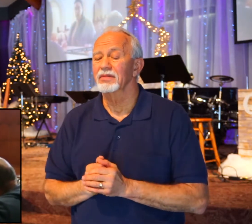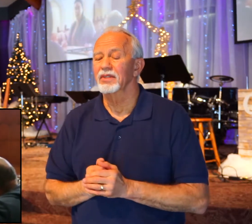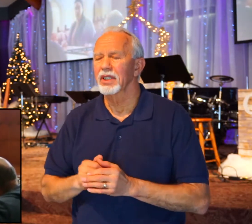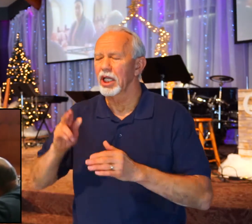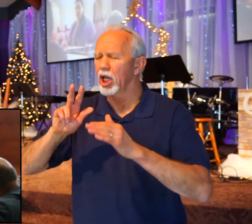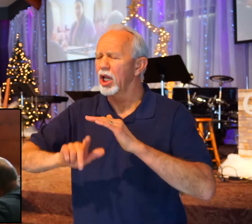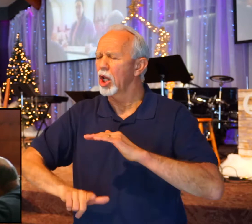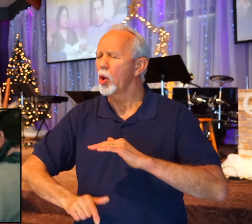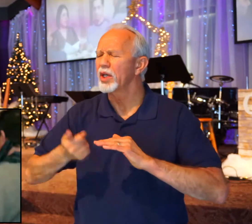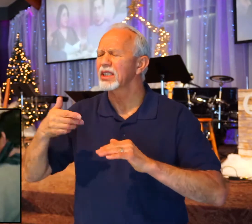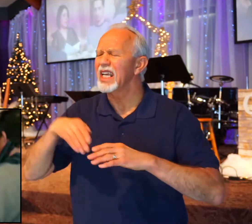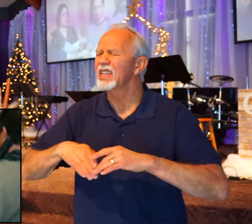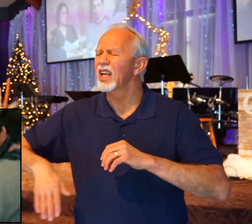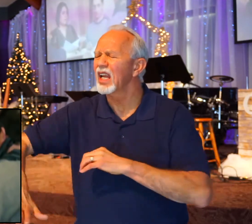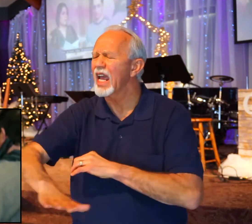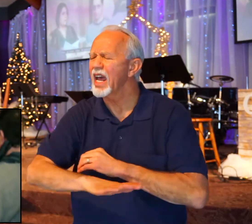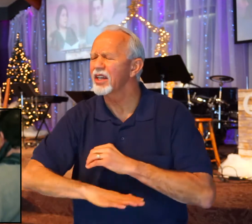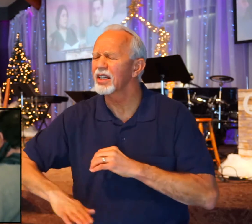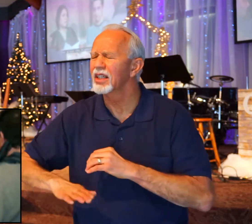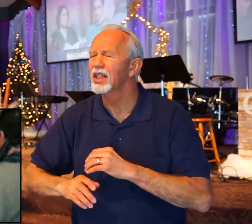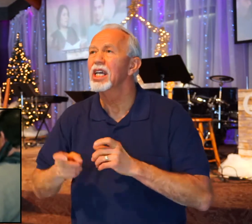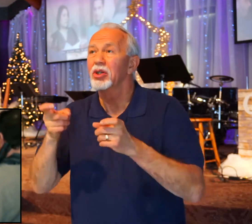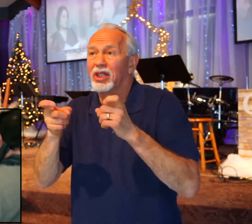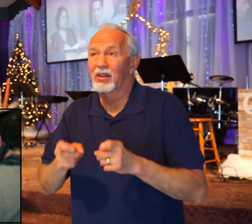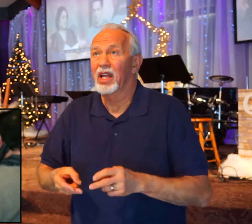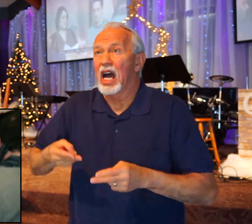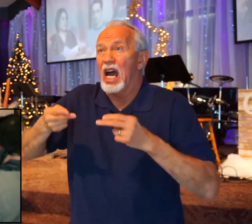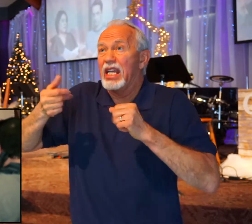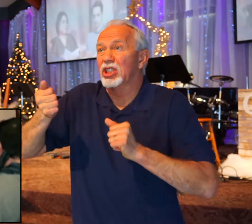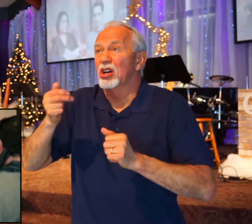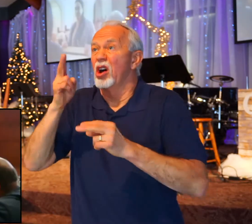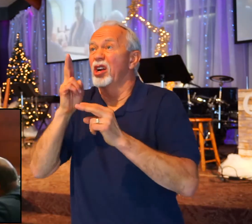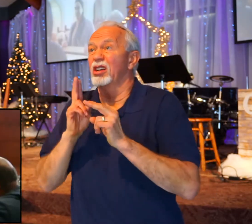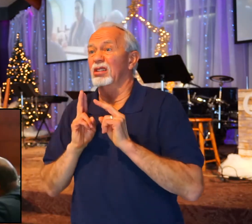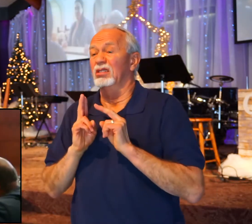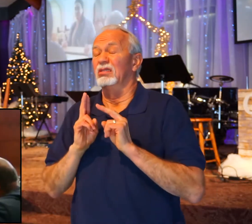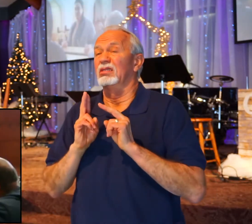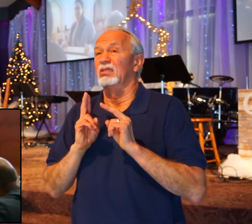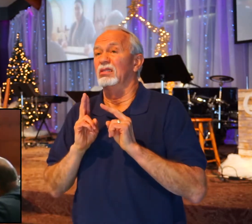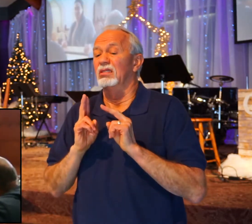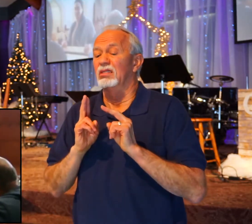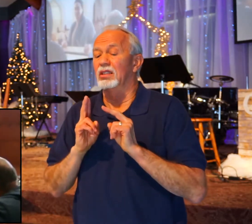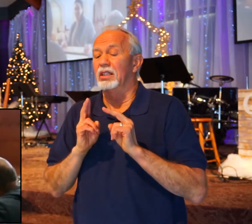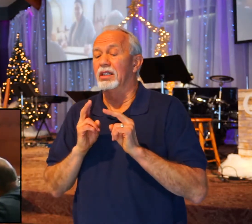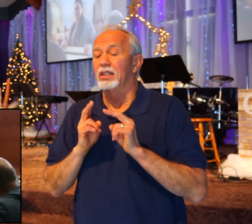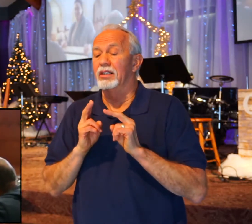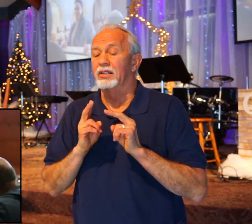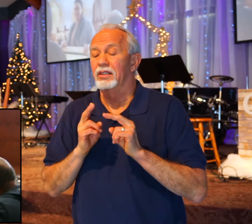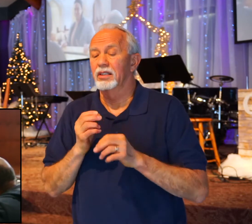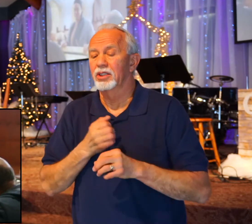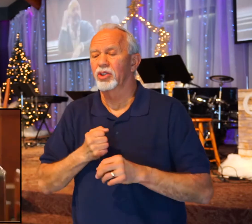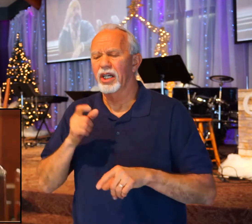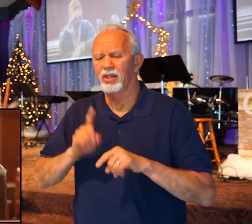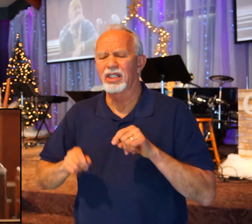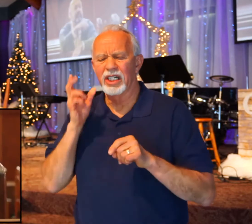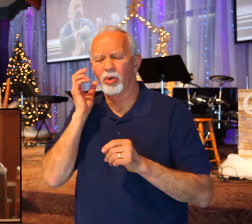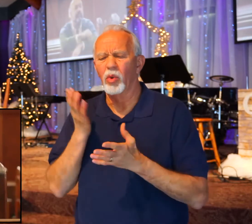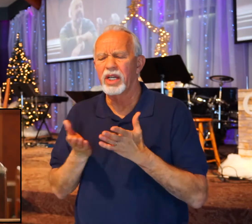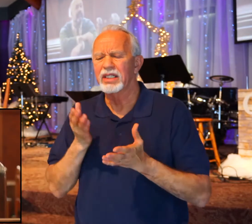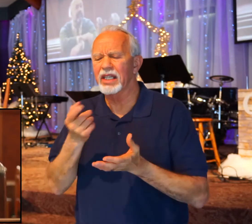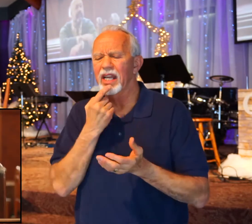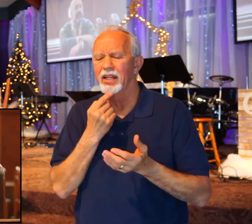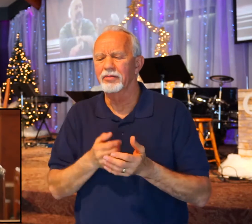lowest in the land is given the highest honor. Sorry, I couldn't hear what you said.